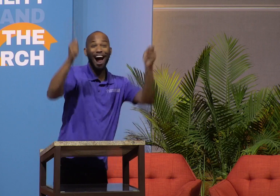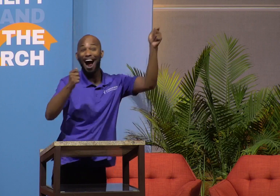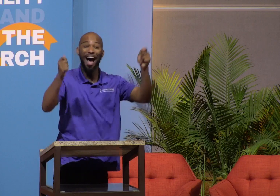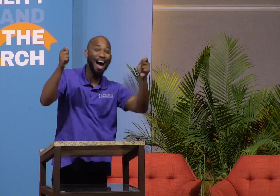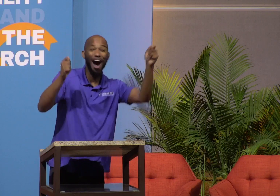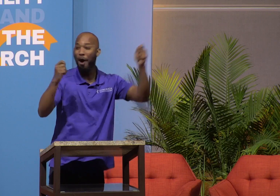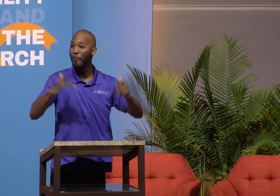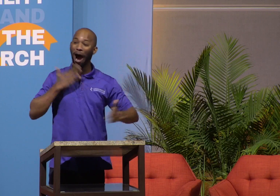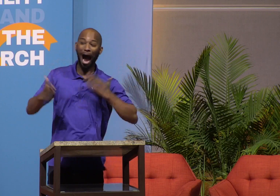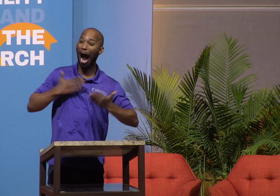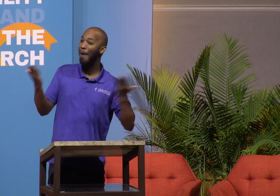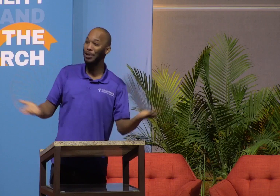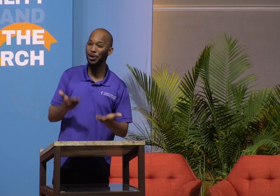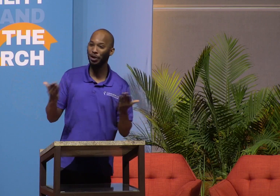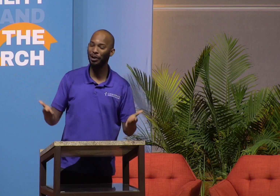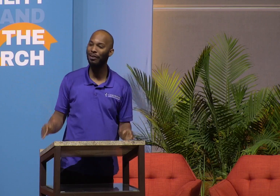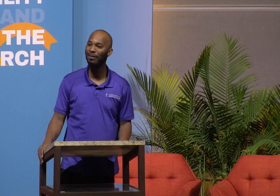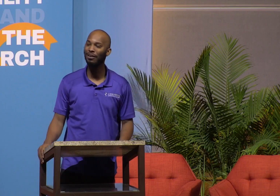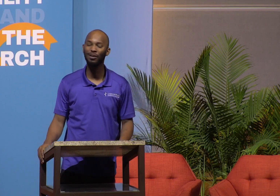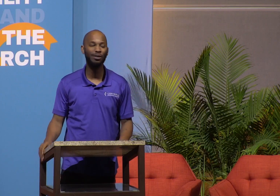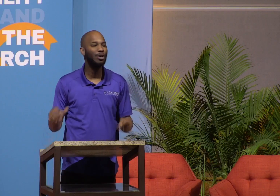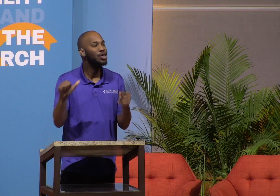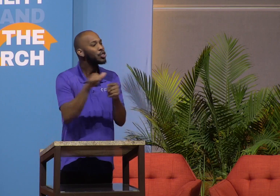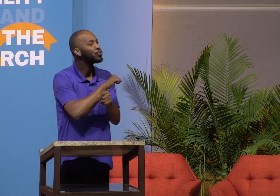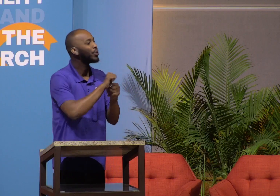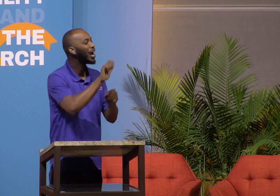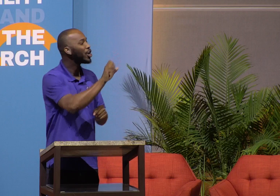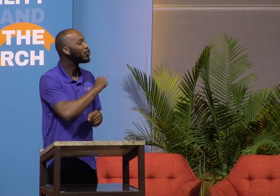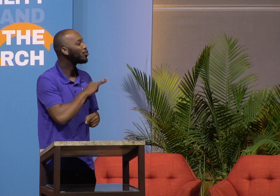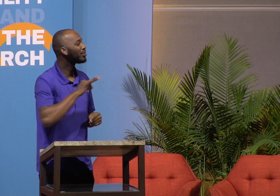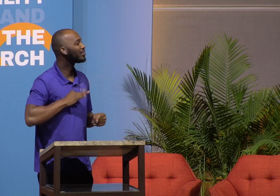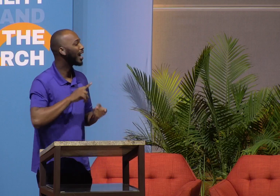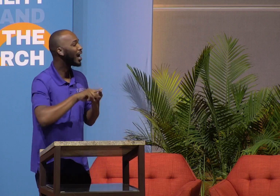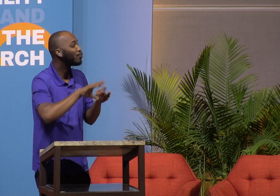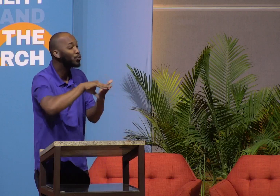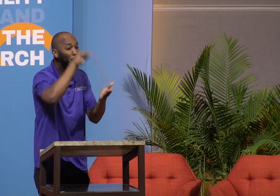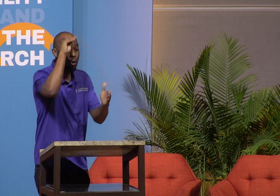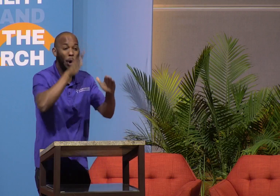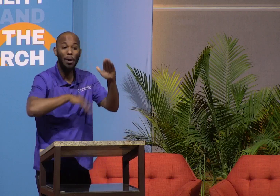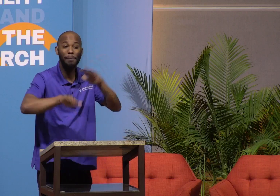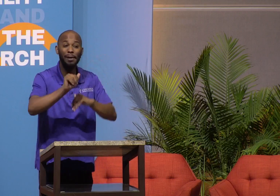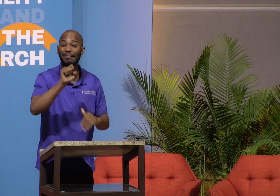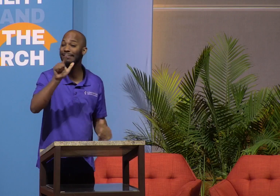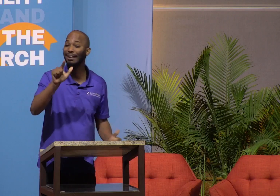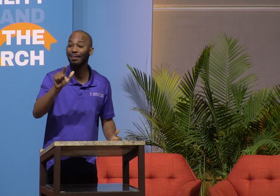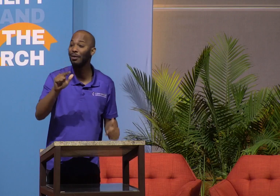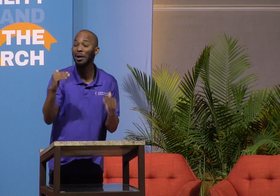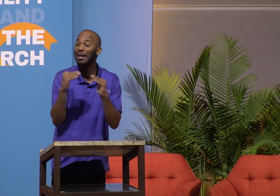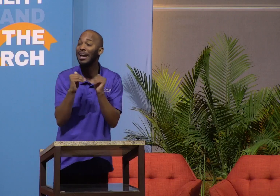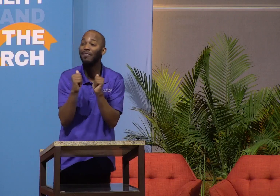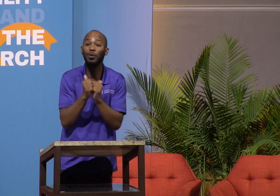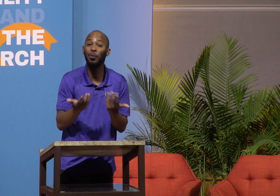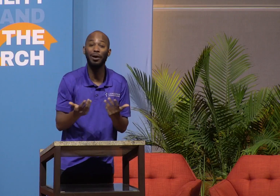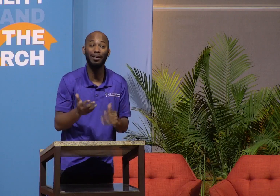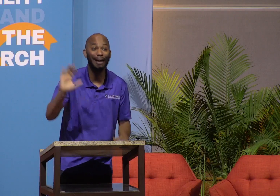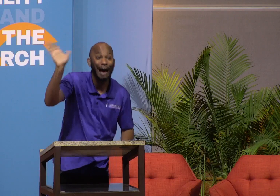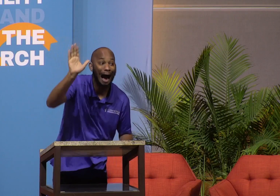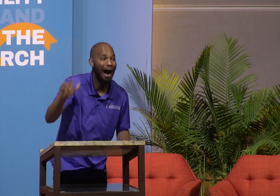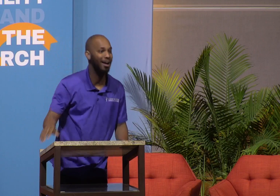you feel welcome, and to show that we're happy you're here. Why don't you teach your staff just some of the basics